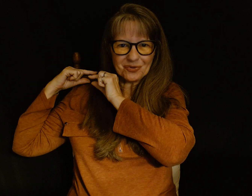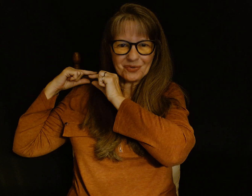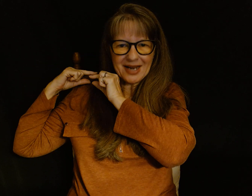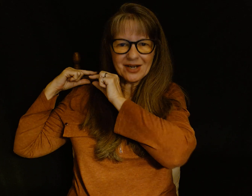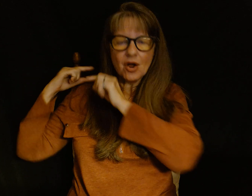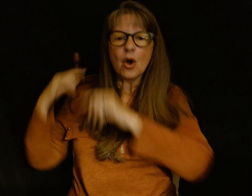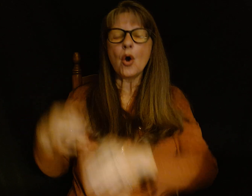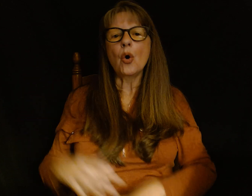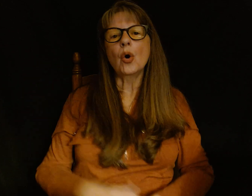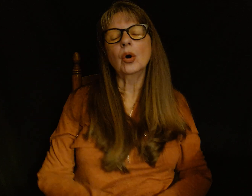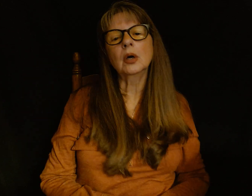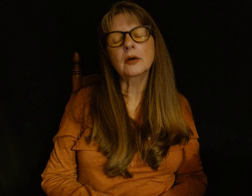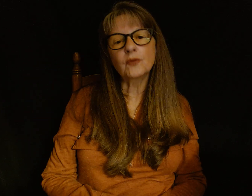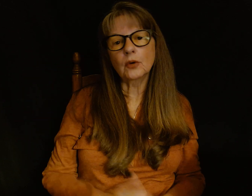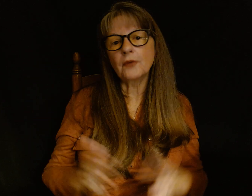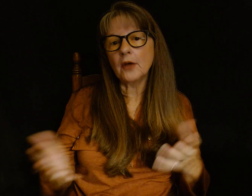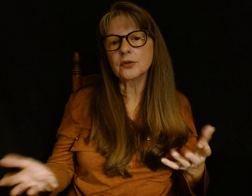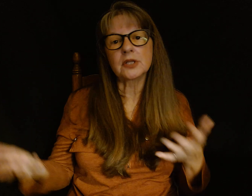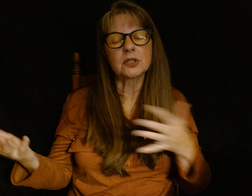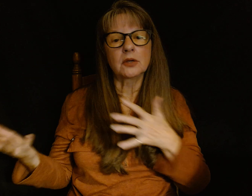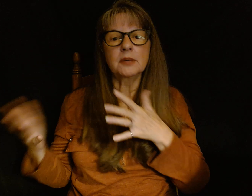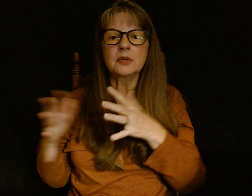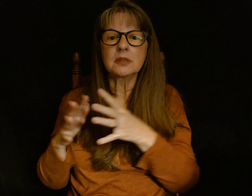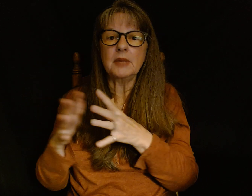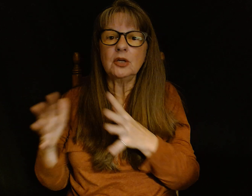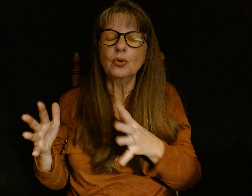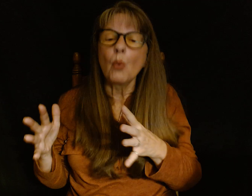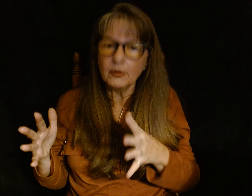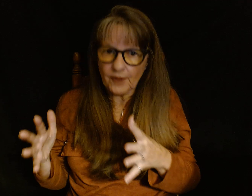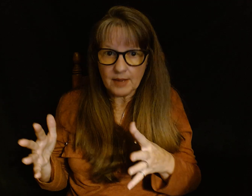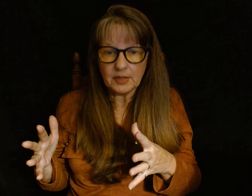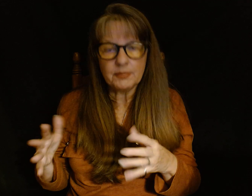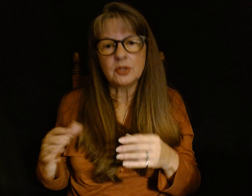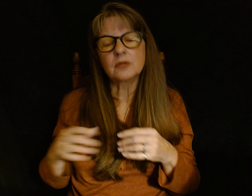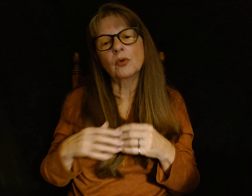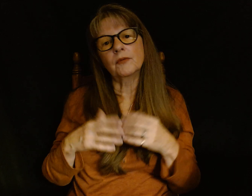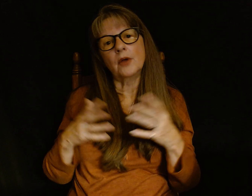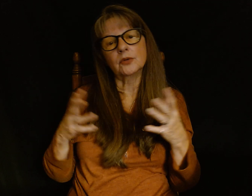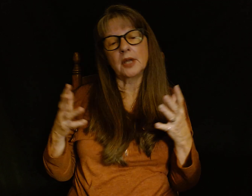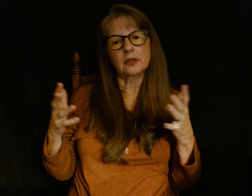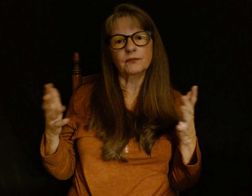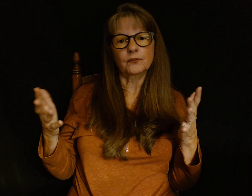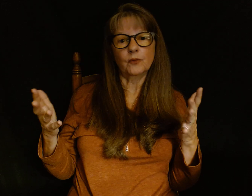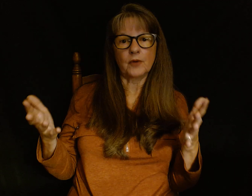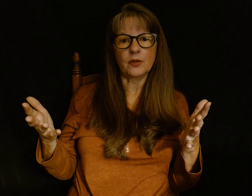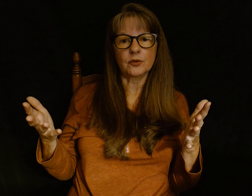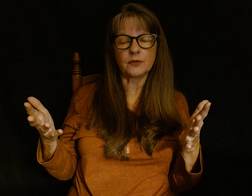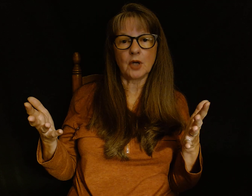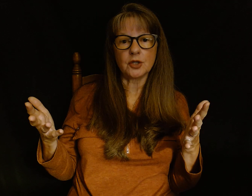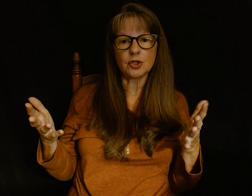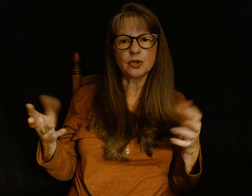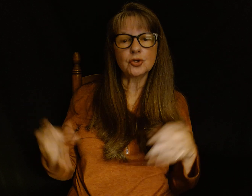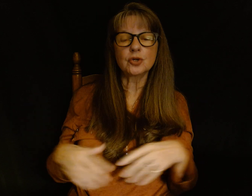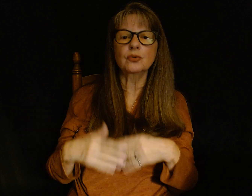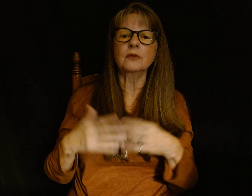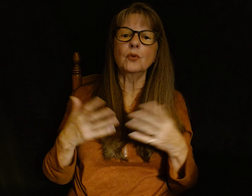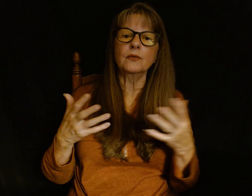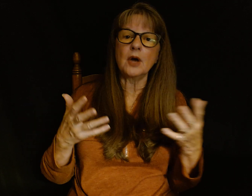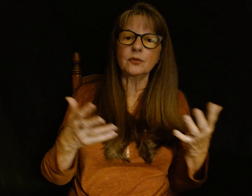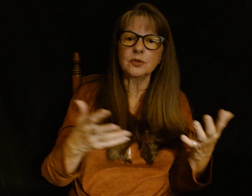right? Or forefathers necessarily doesn't mean in your family, but it's forefathers like the forefathers of our Constitution or the forefathers of